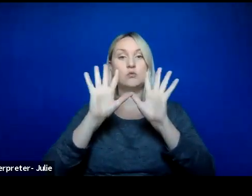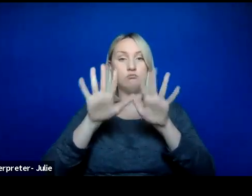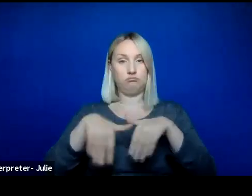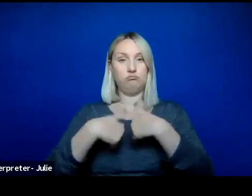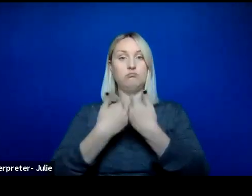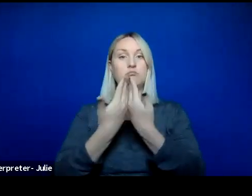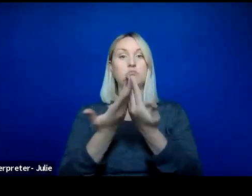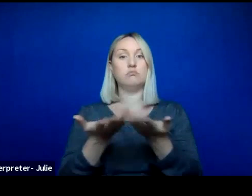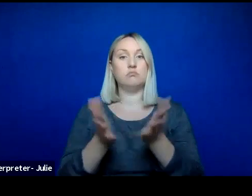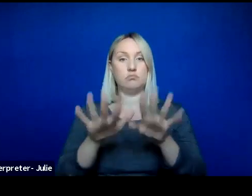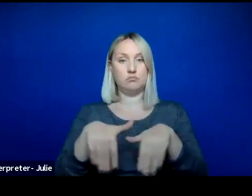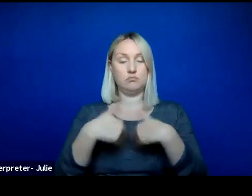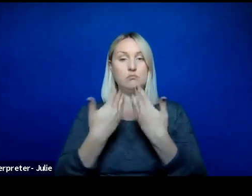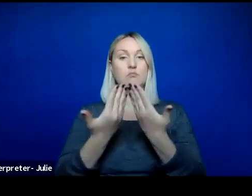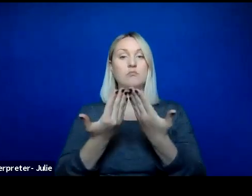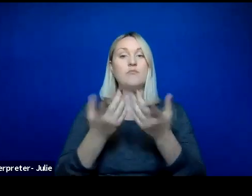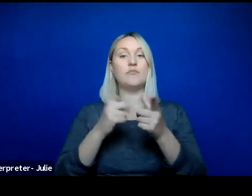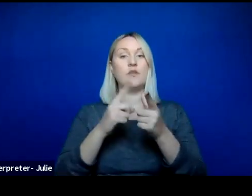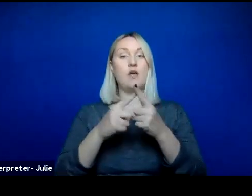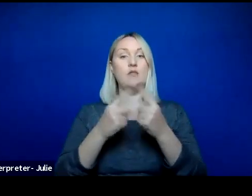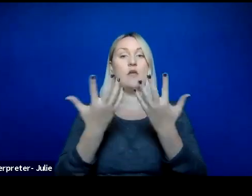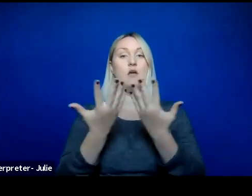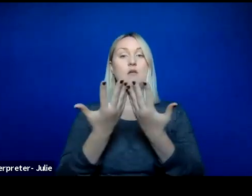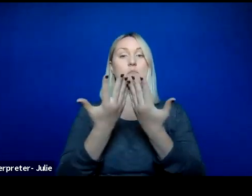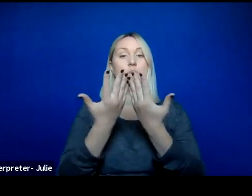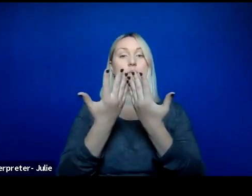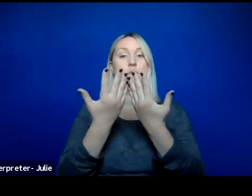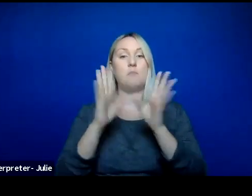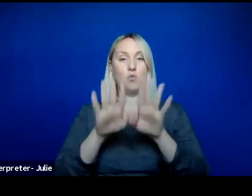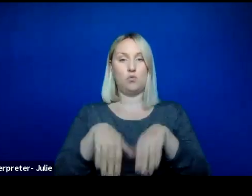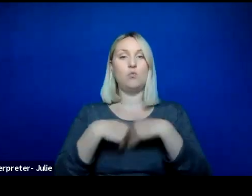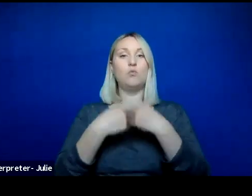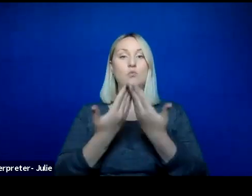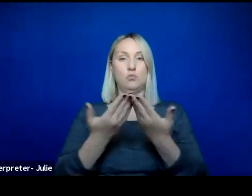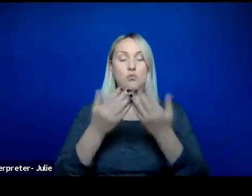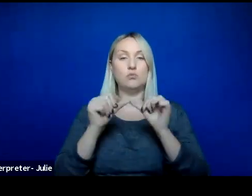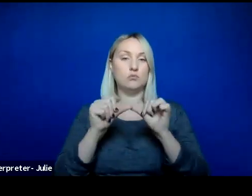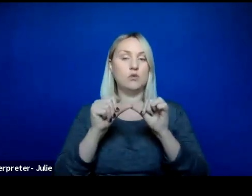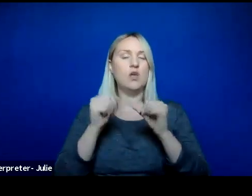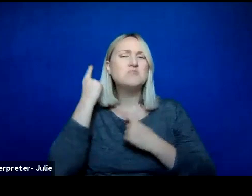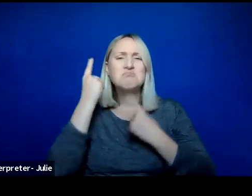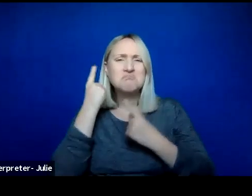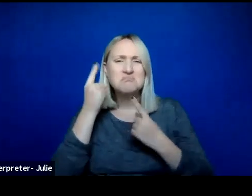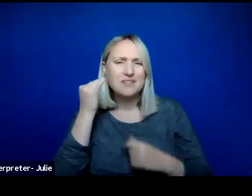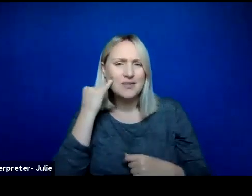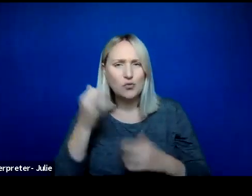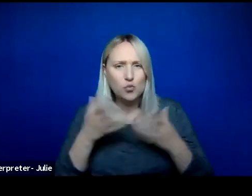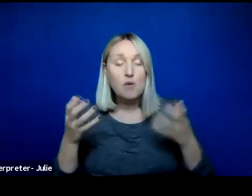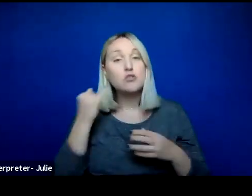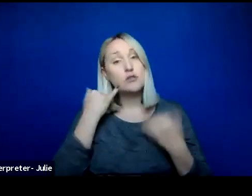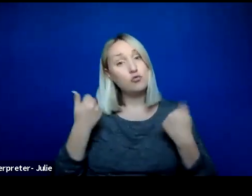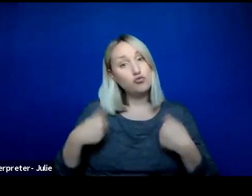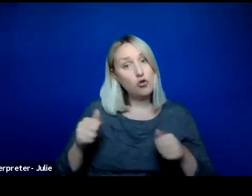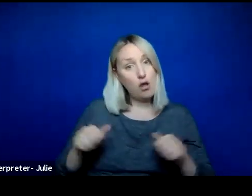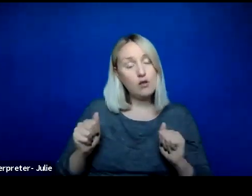from one another, and then pull them back through. So don't think too much if you're trying this out,